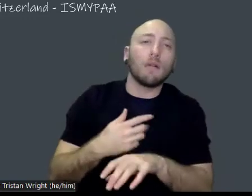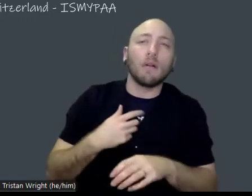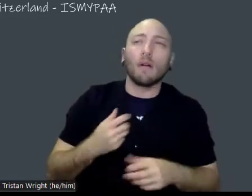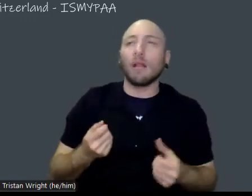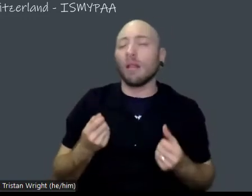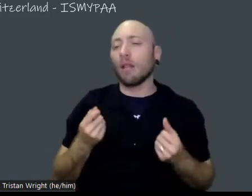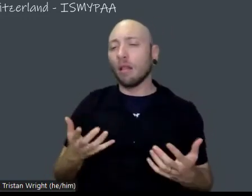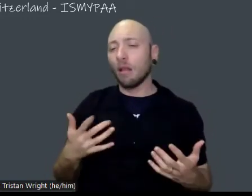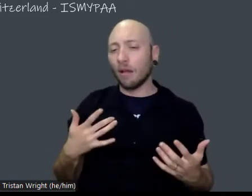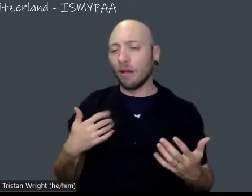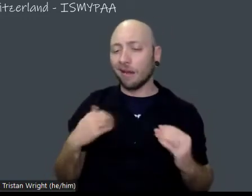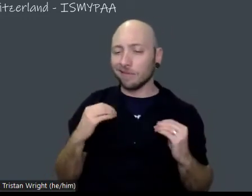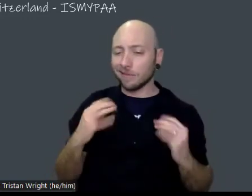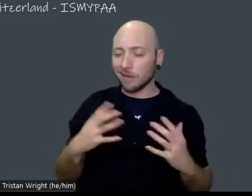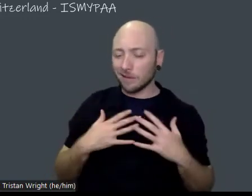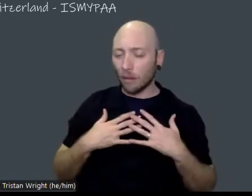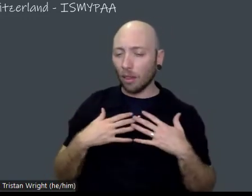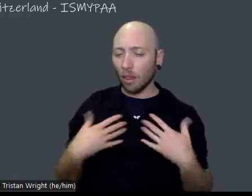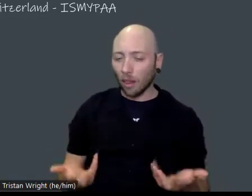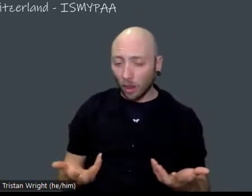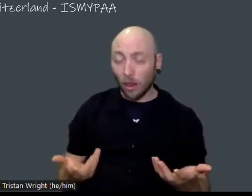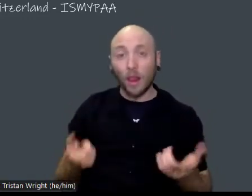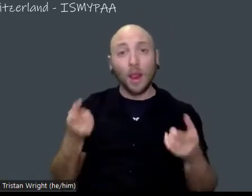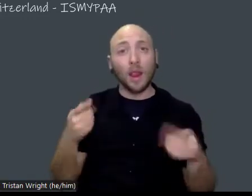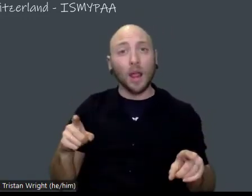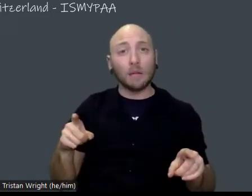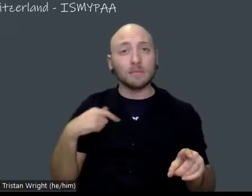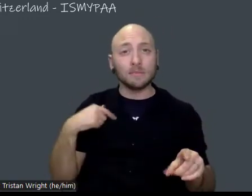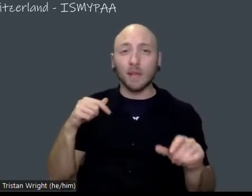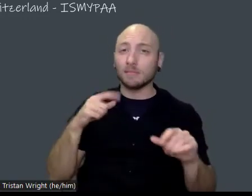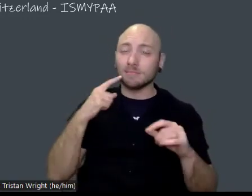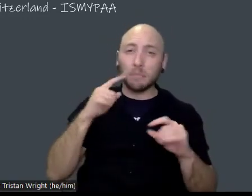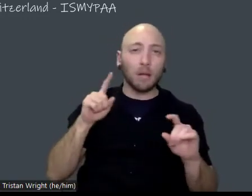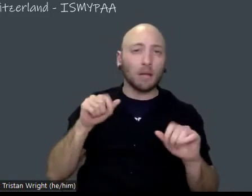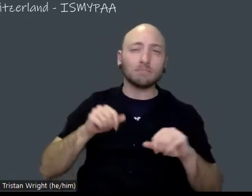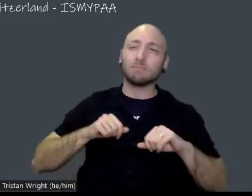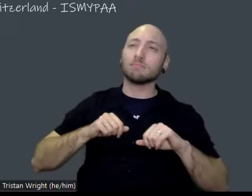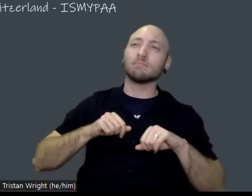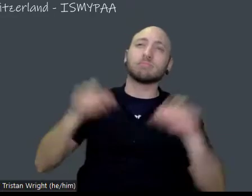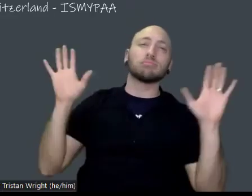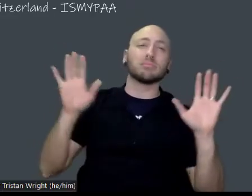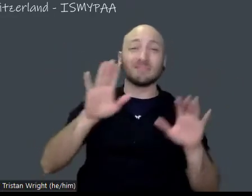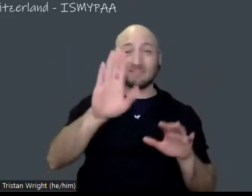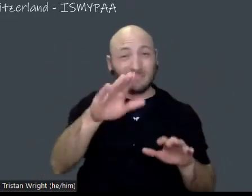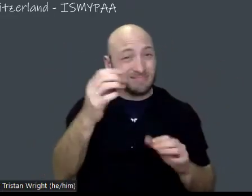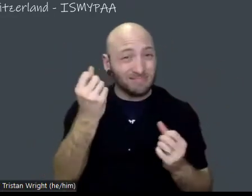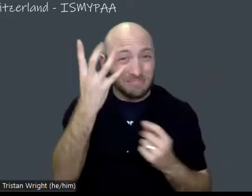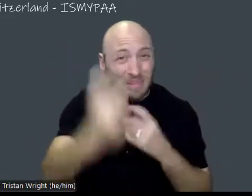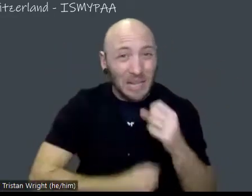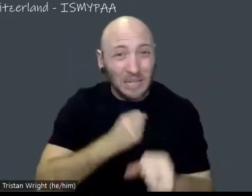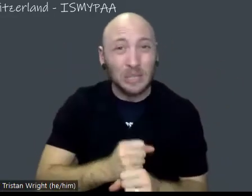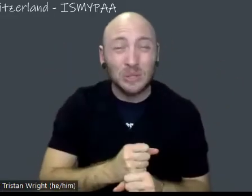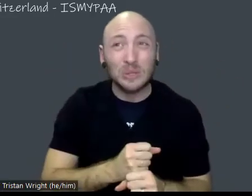without anything, I just surrendered finally after so many years.